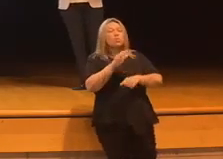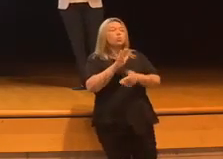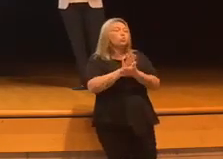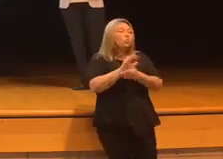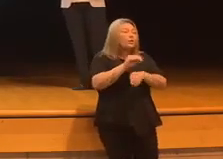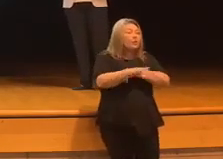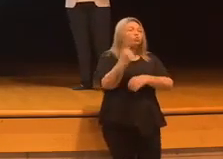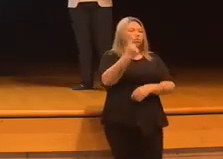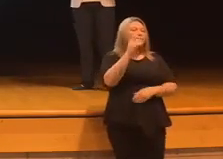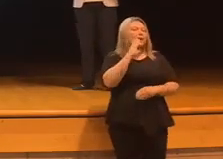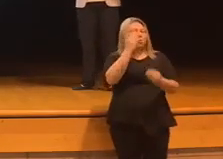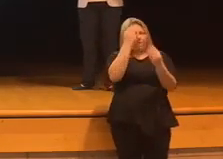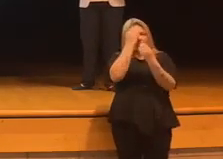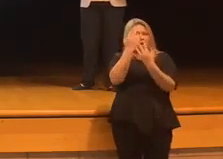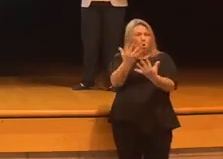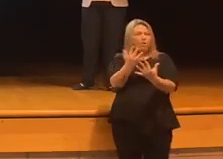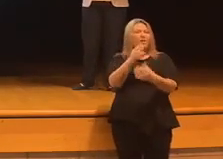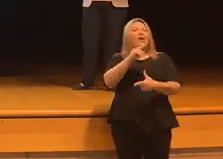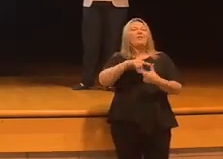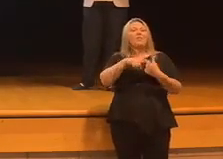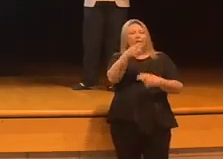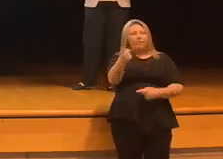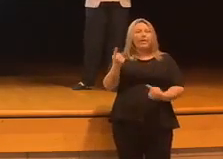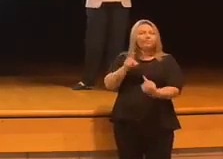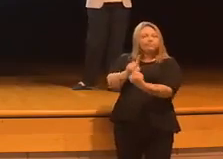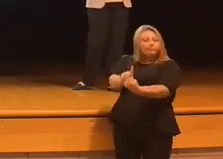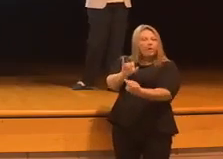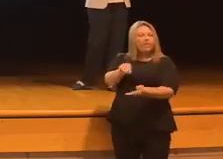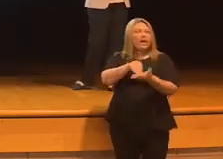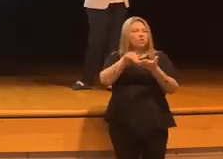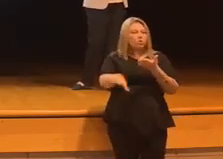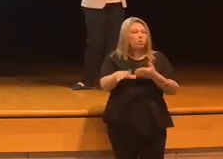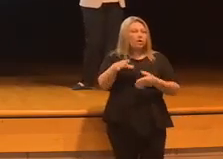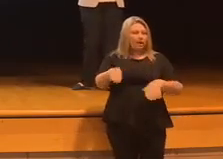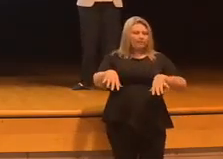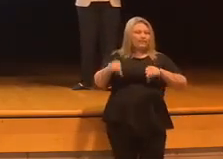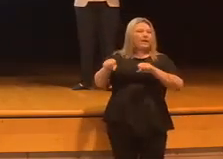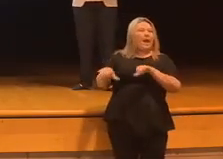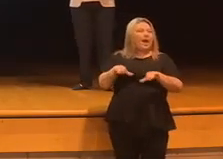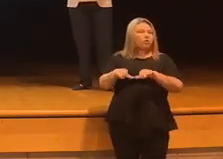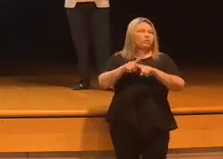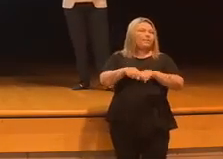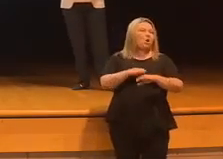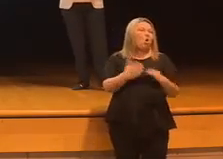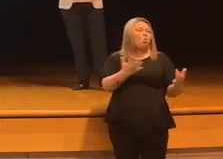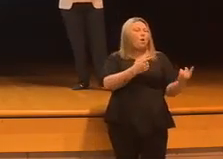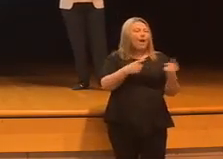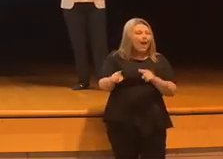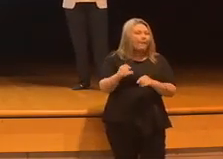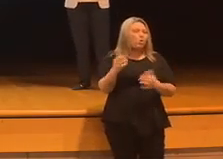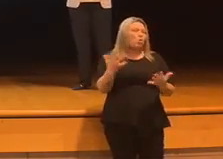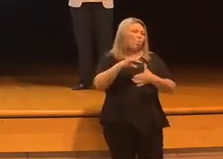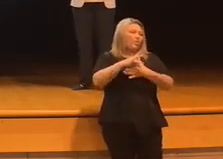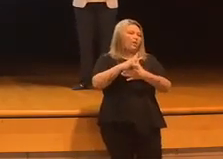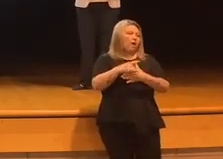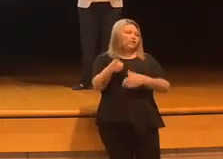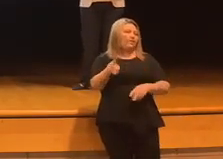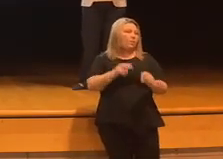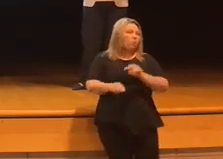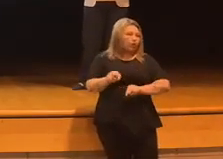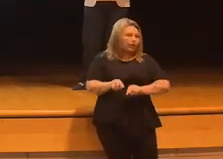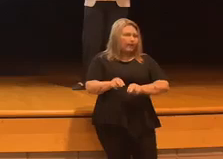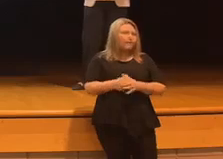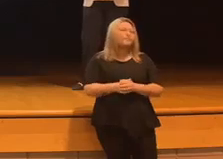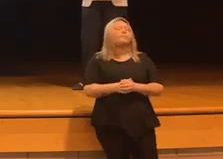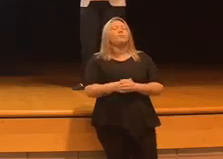is notified, and they can take action based on the content that is monitored and filtered out.